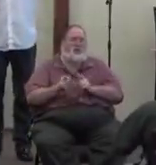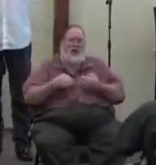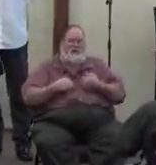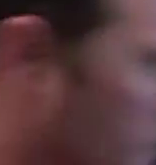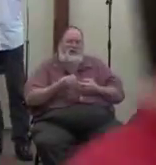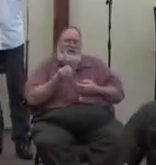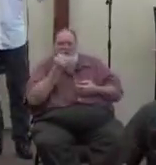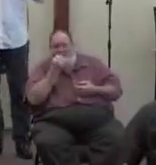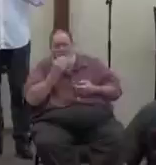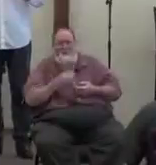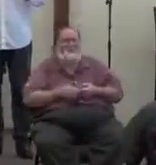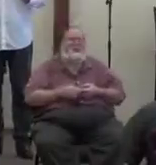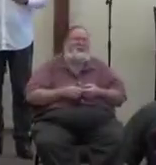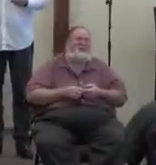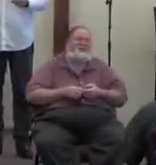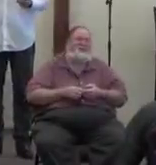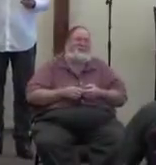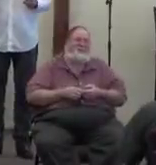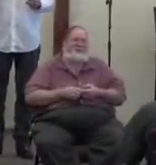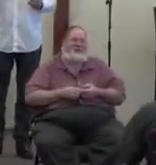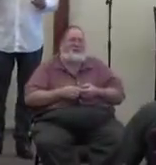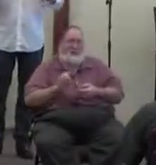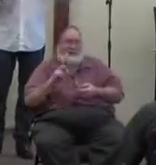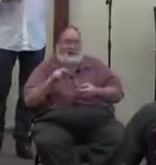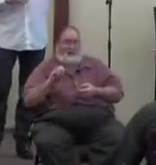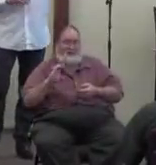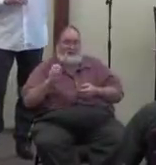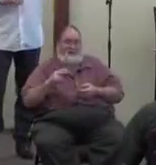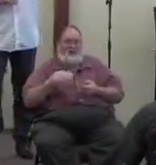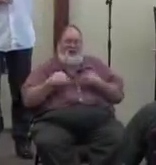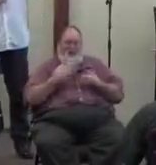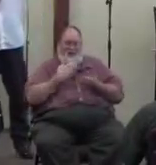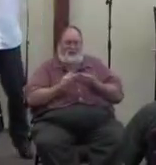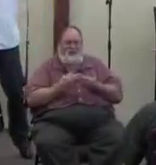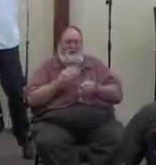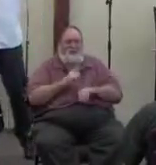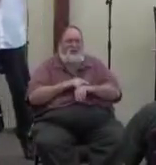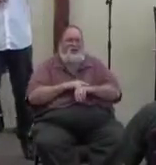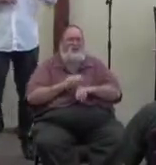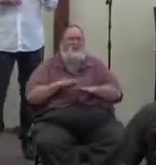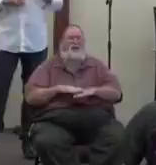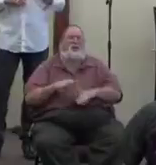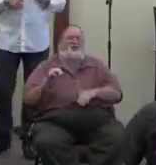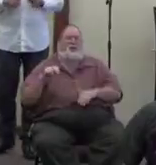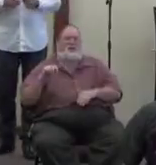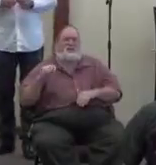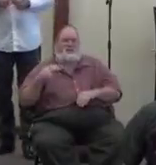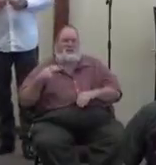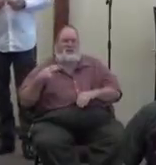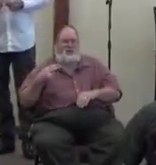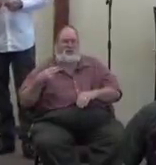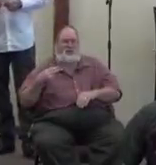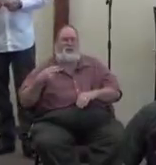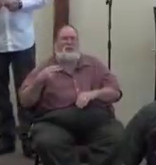snacks and everything, and it's just going to be a good time. And it's up on Mitchell Street. It's Grace, right by